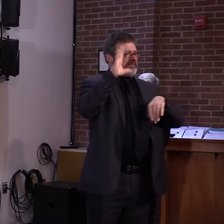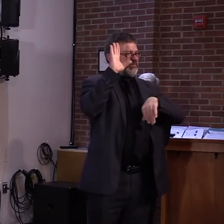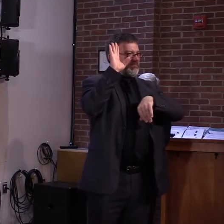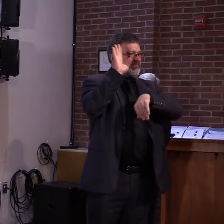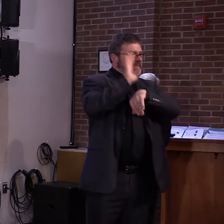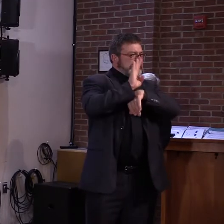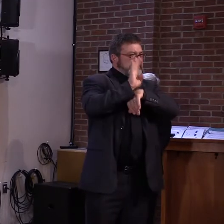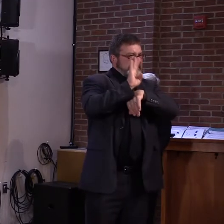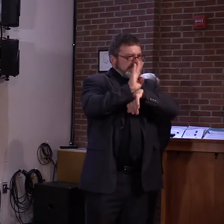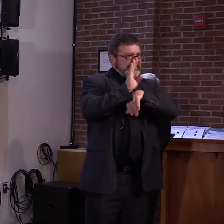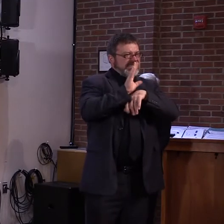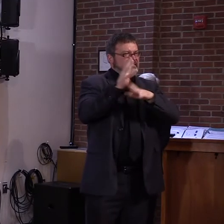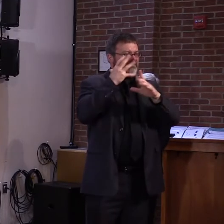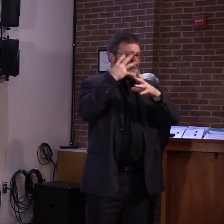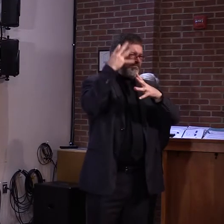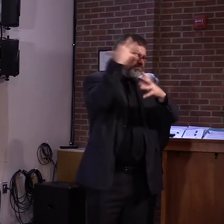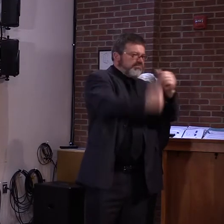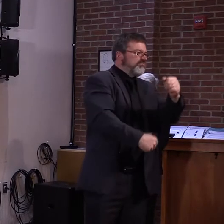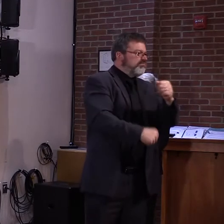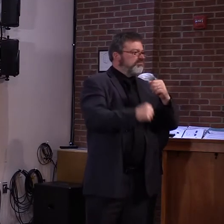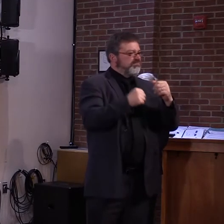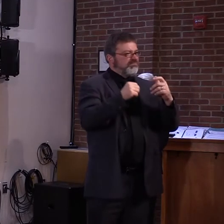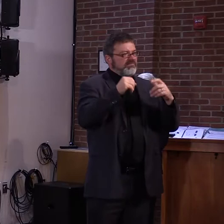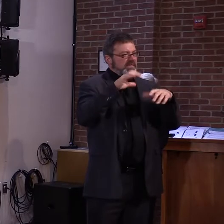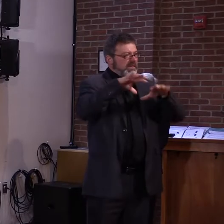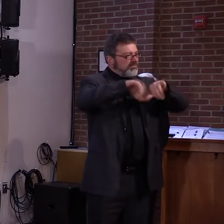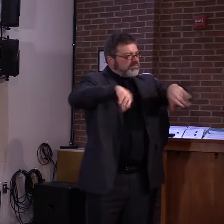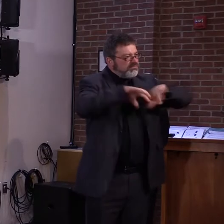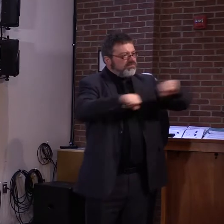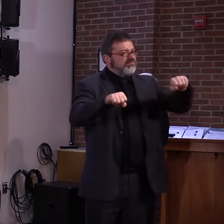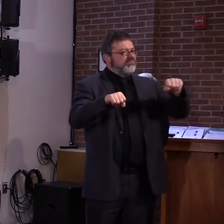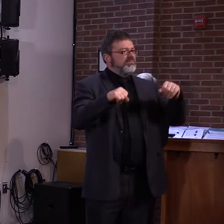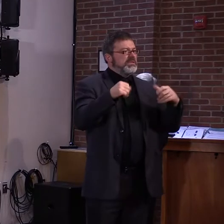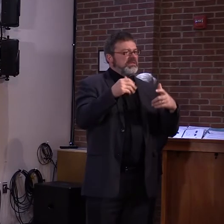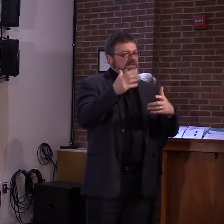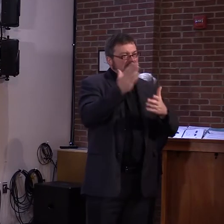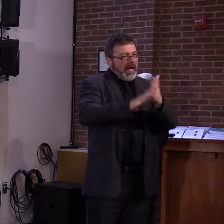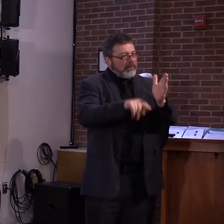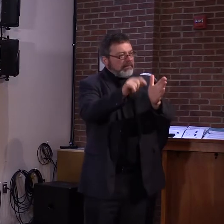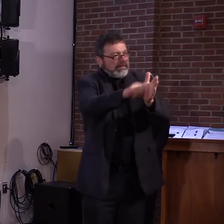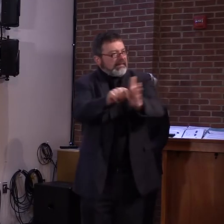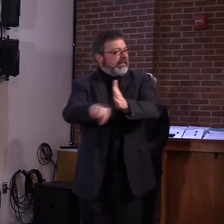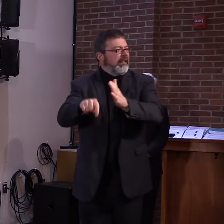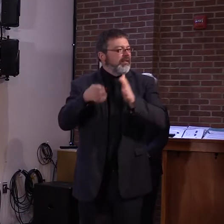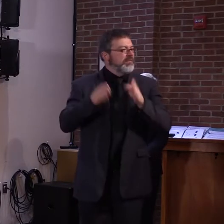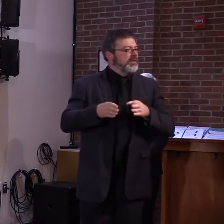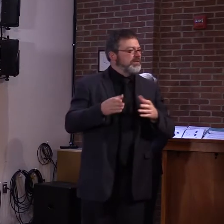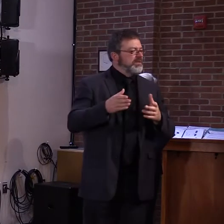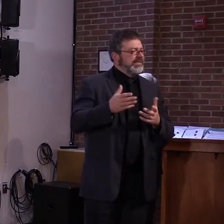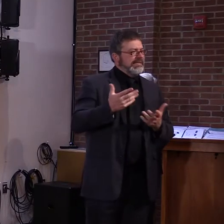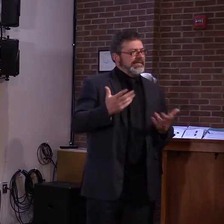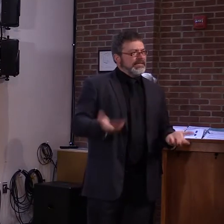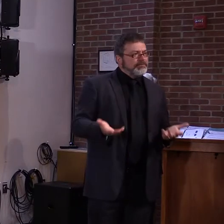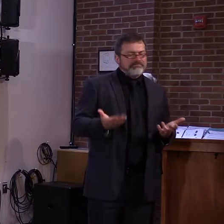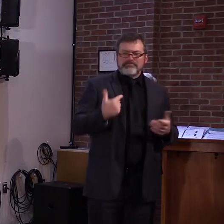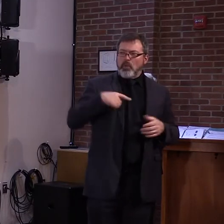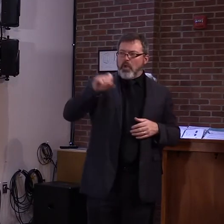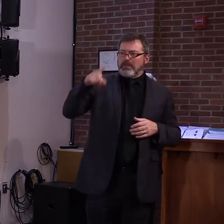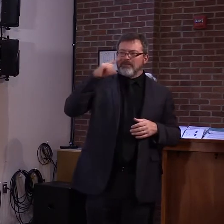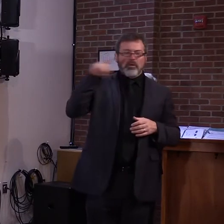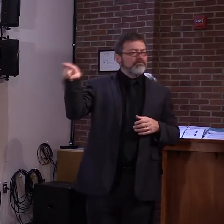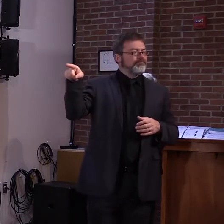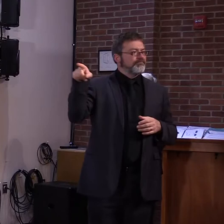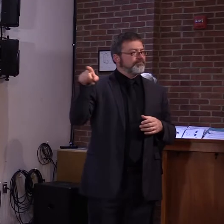getting killed, and general chaos. So my question is, what are you doing to ensure that this scenario in